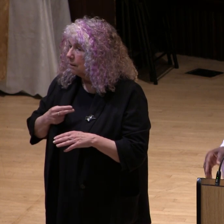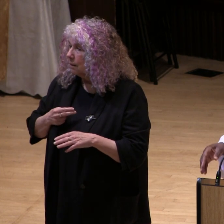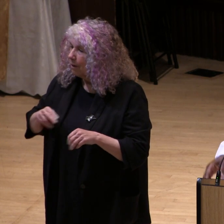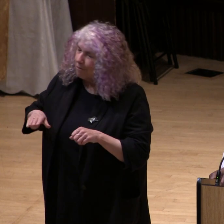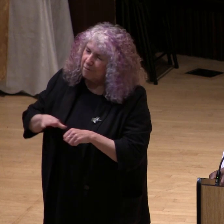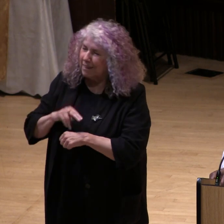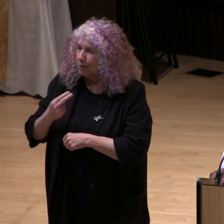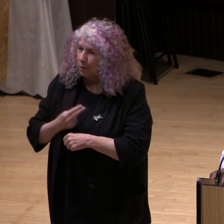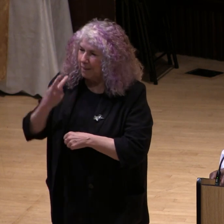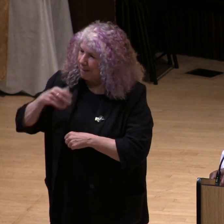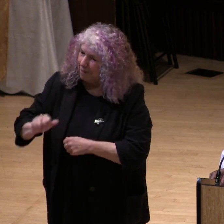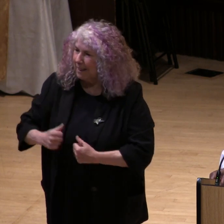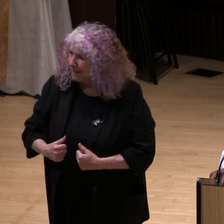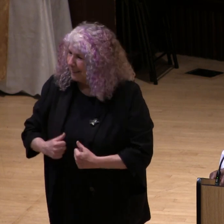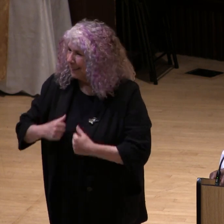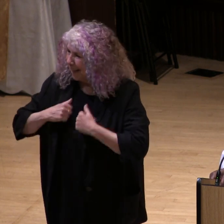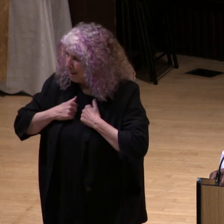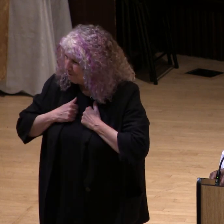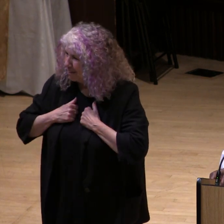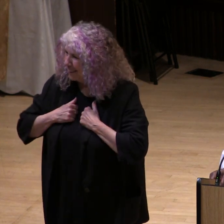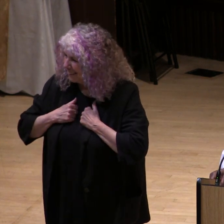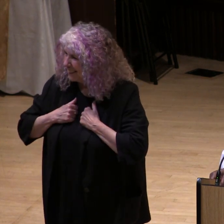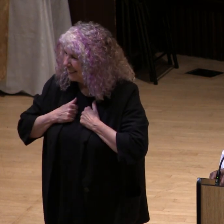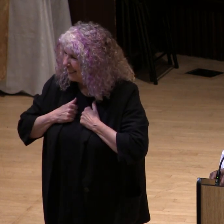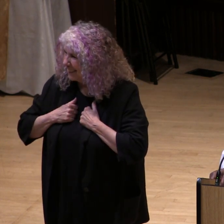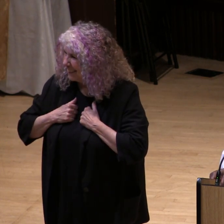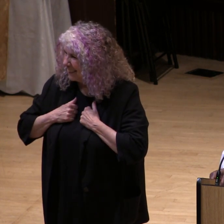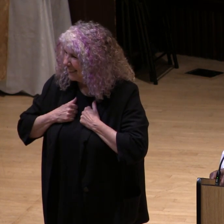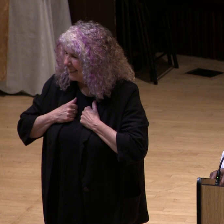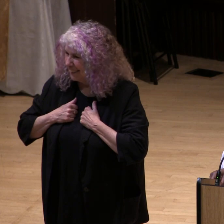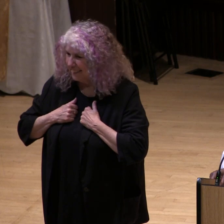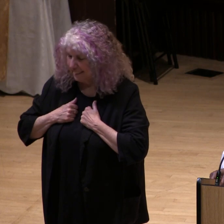fill us with everlasting life.